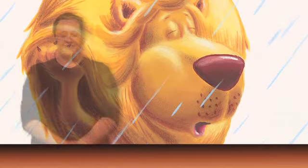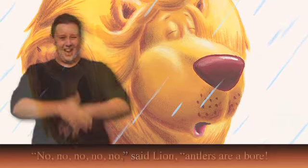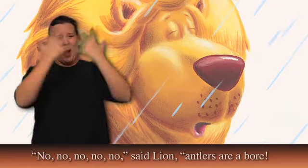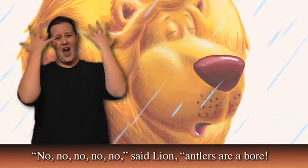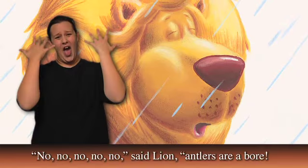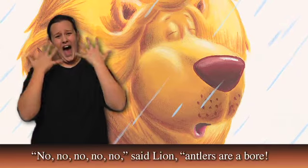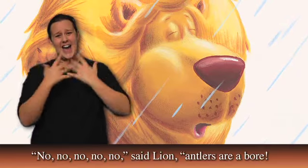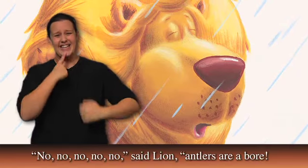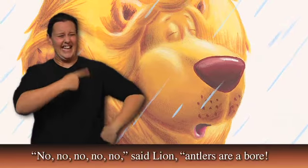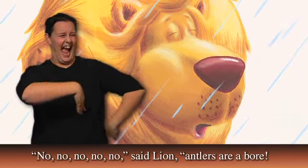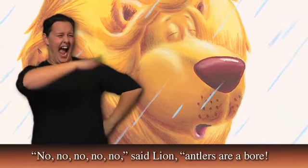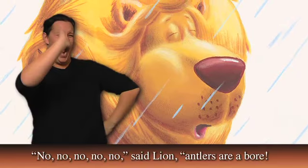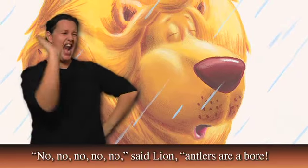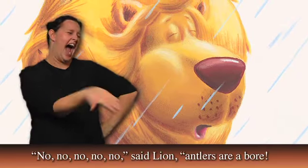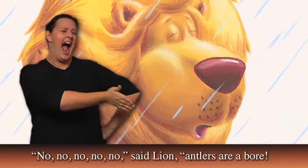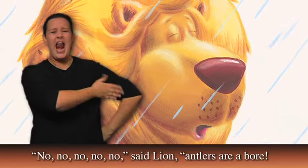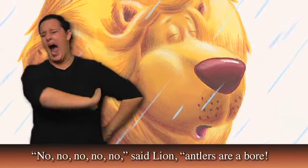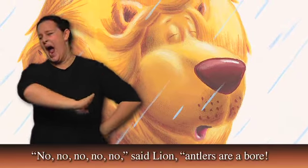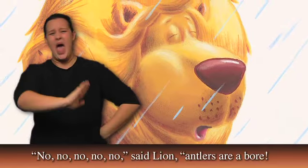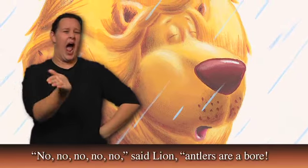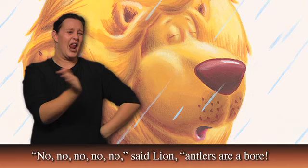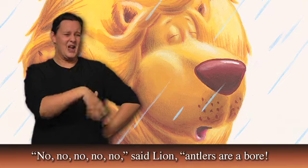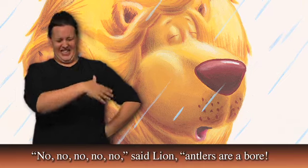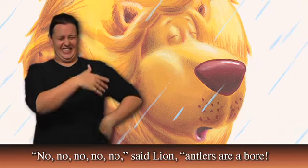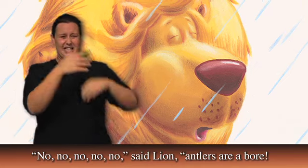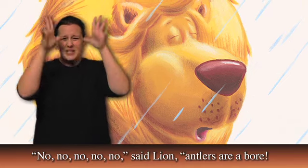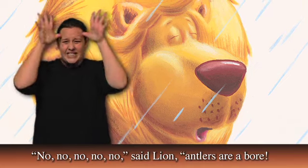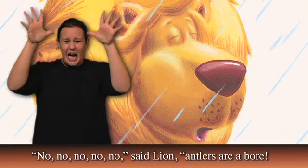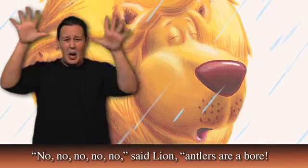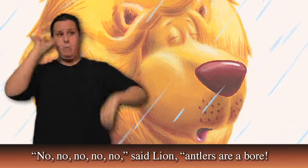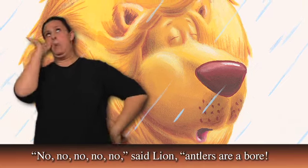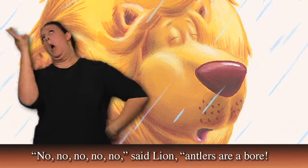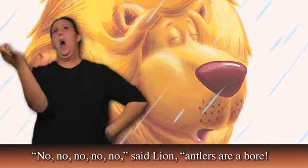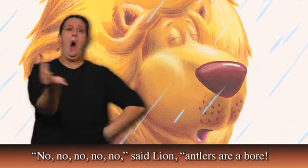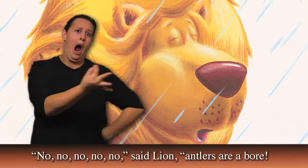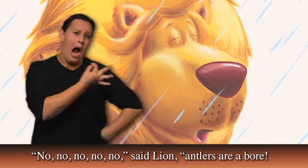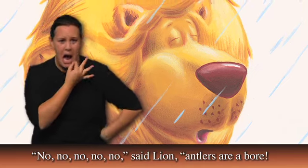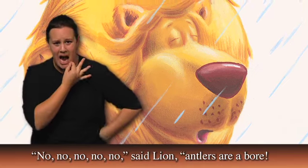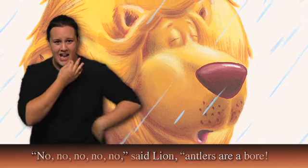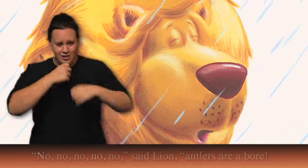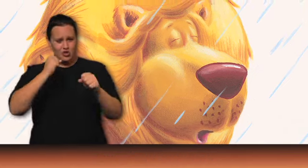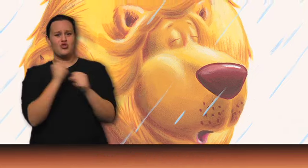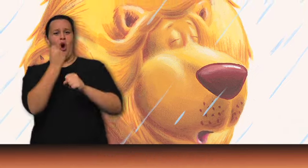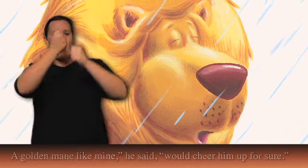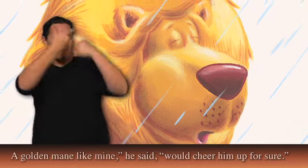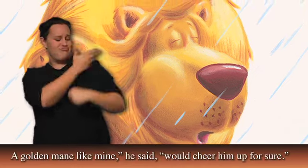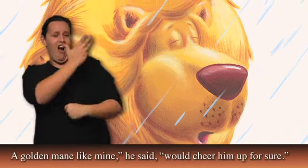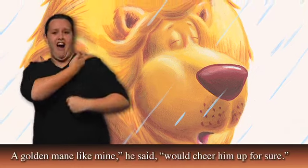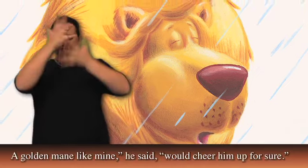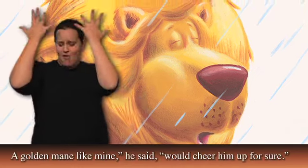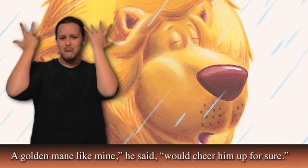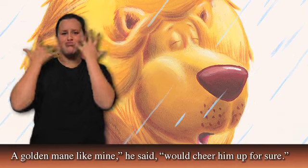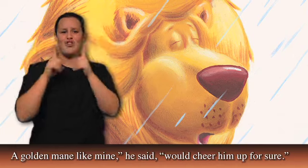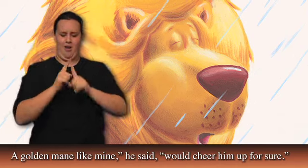no no no no no no said lion antlers are a boar a